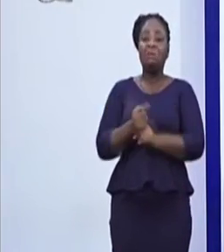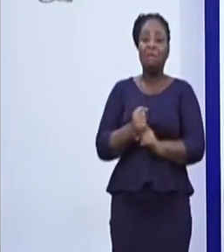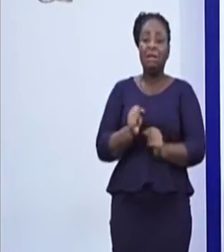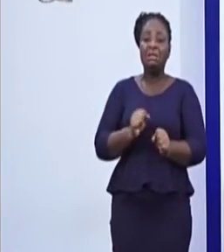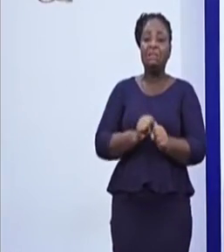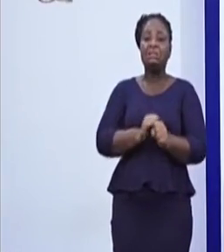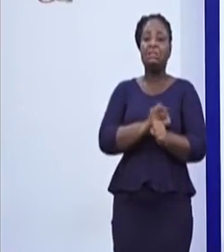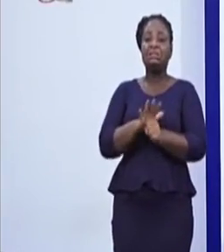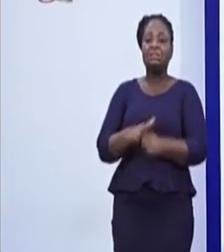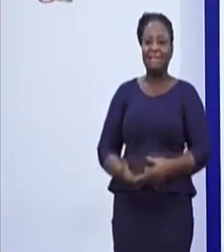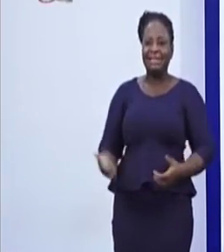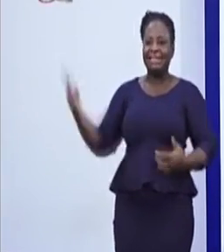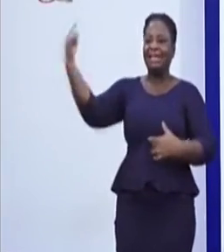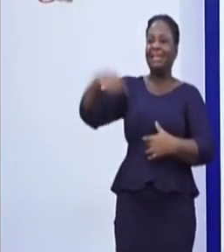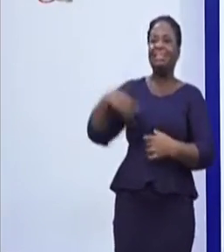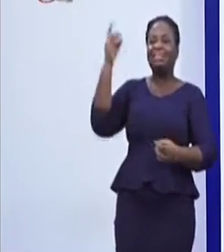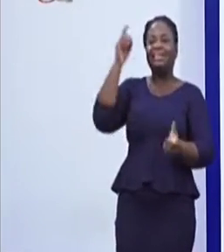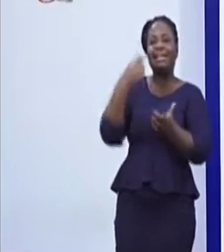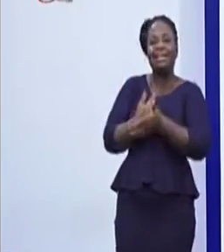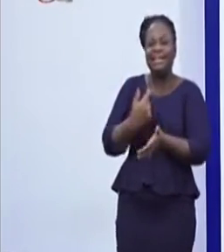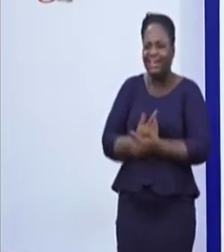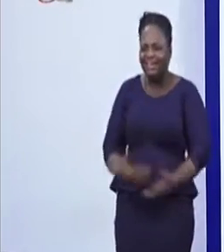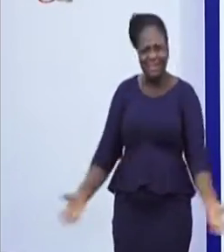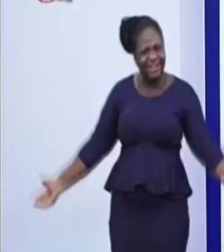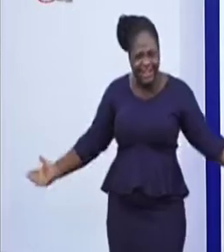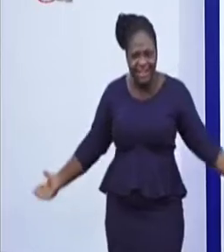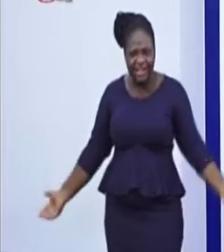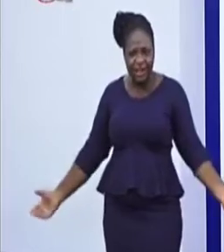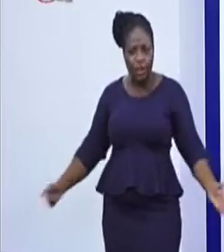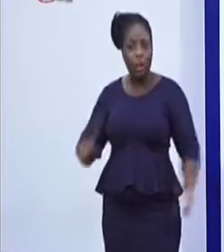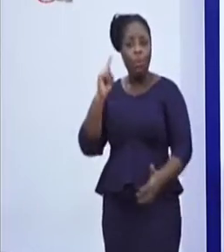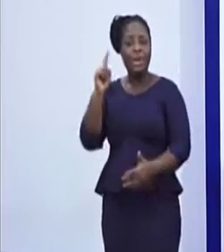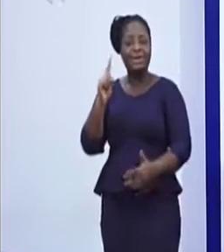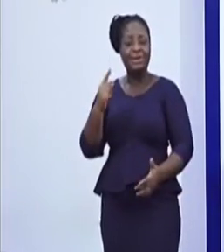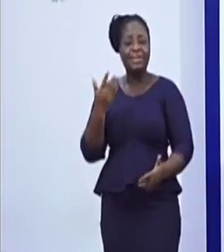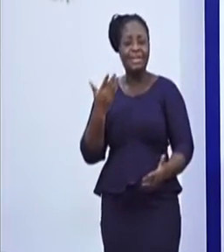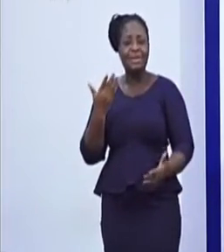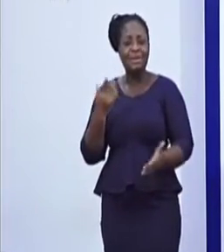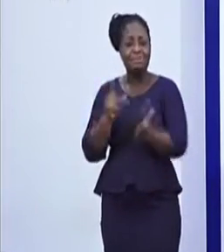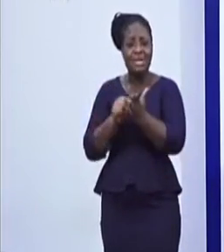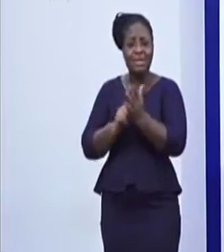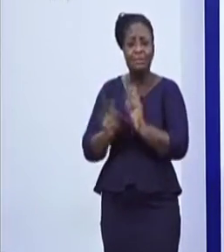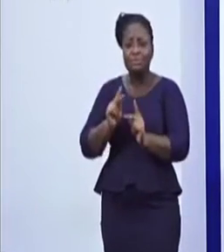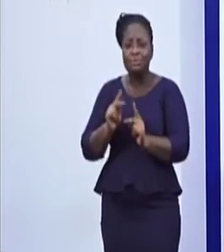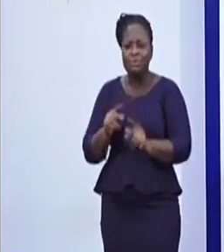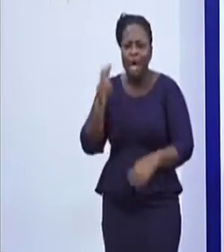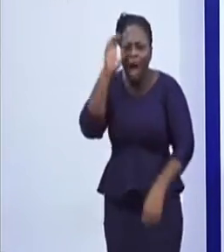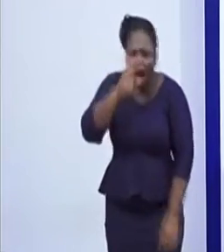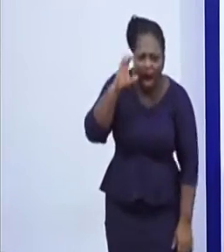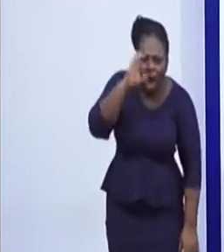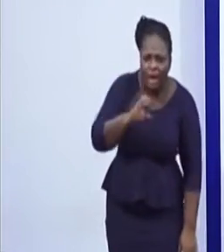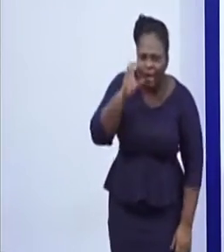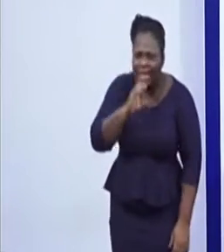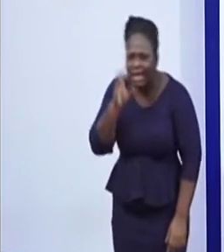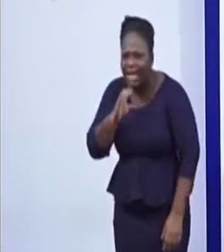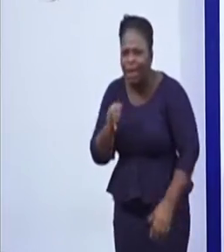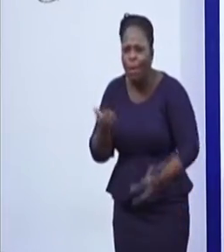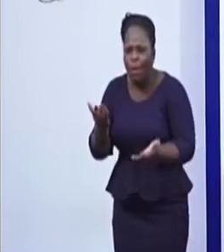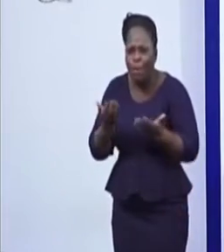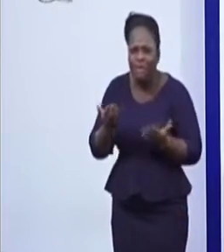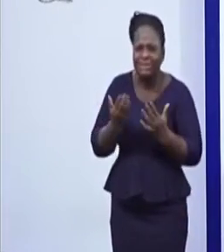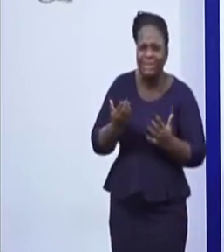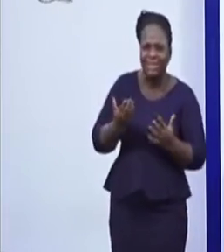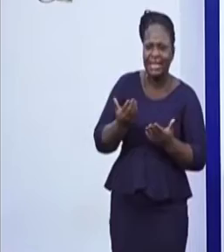the disease to Ghana. One of the things the media will do, they go so much always looking for case 0, the